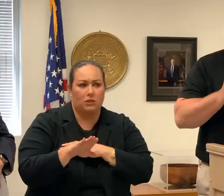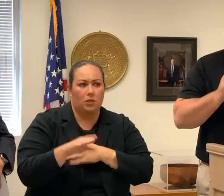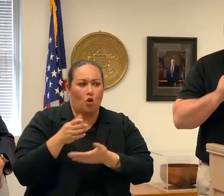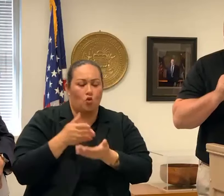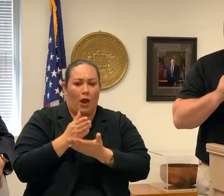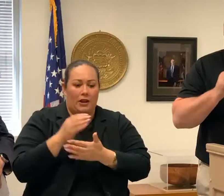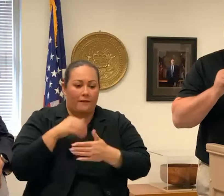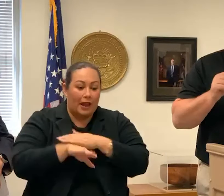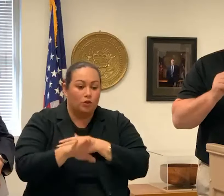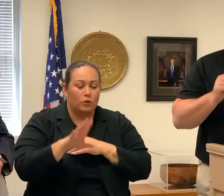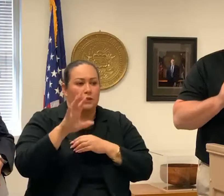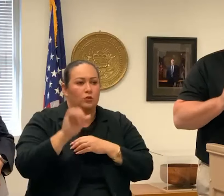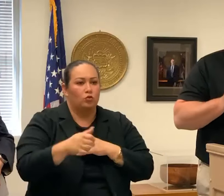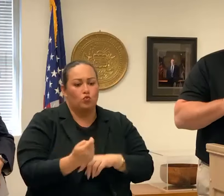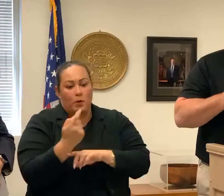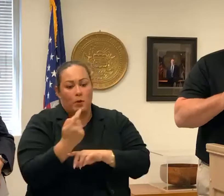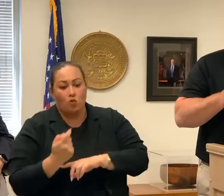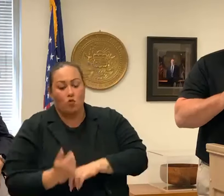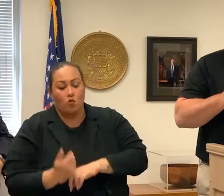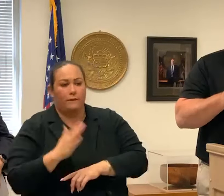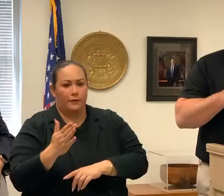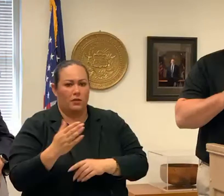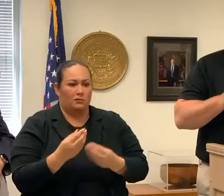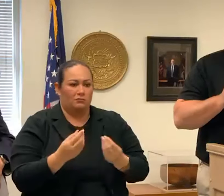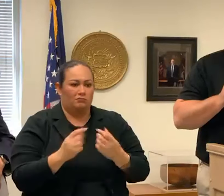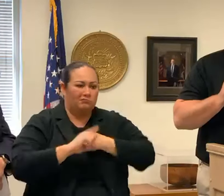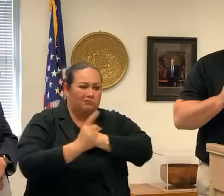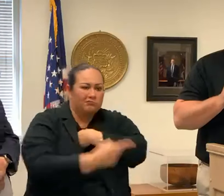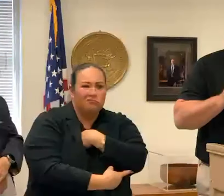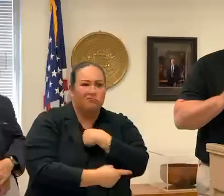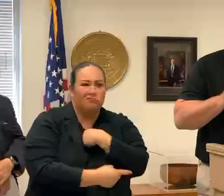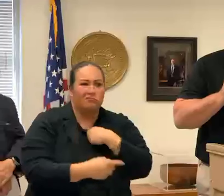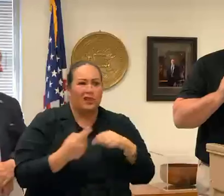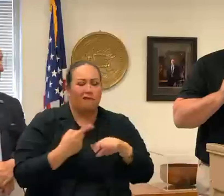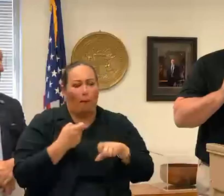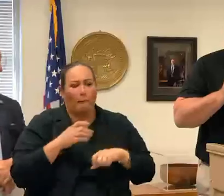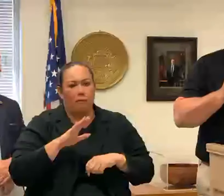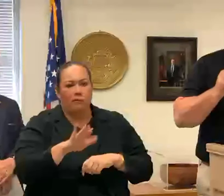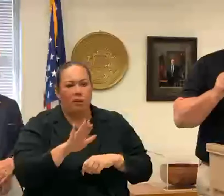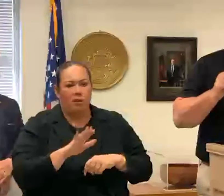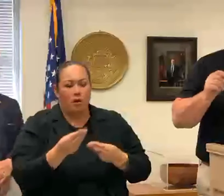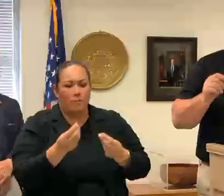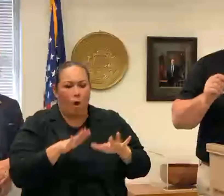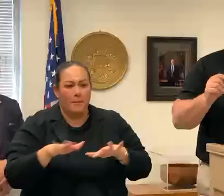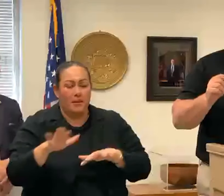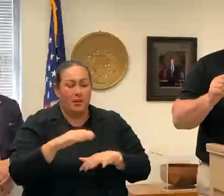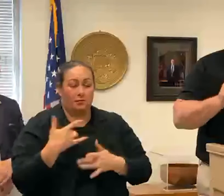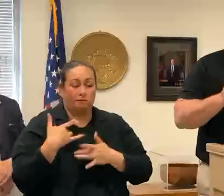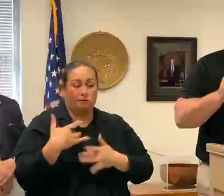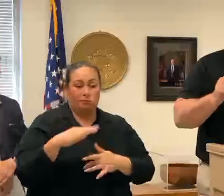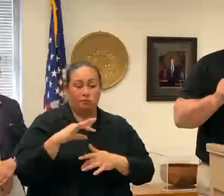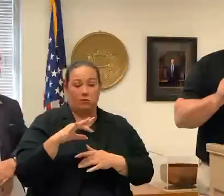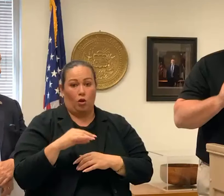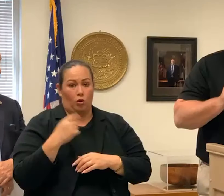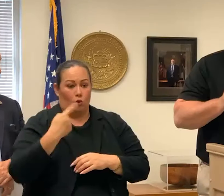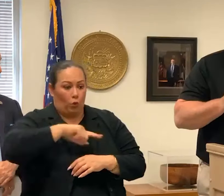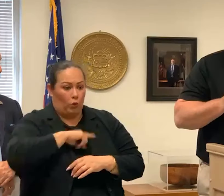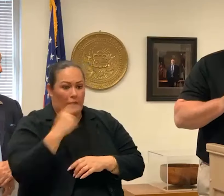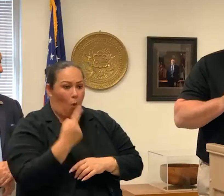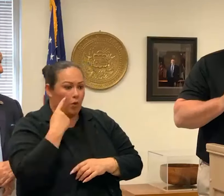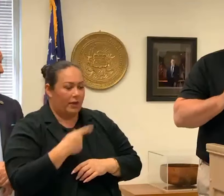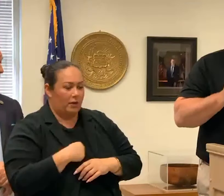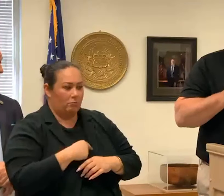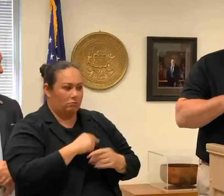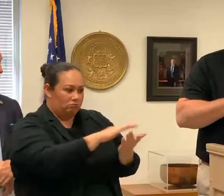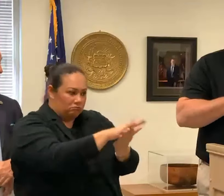to remove the debris off of their commercial property. Usually FEMA just clears debris from private residential structures and not commercial